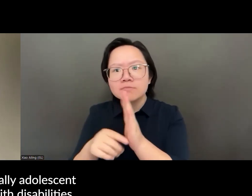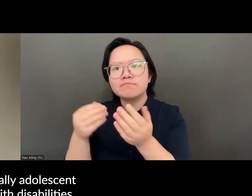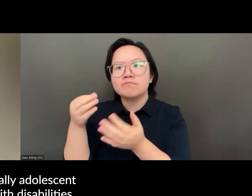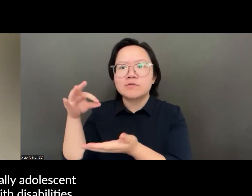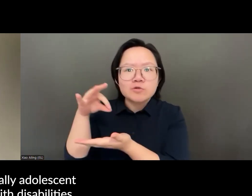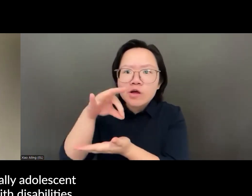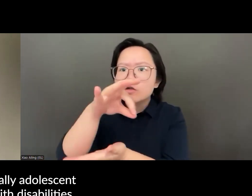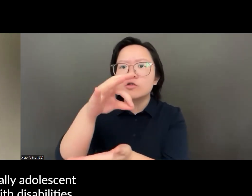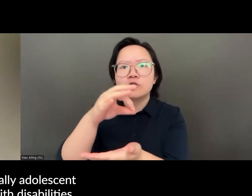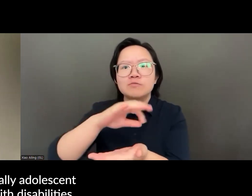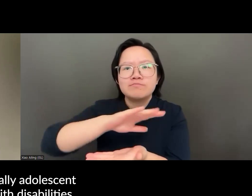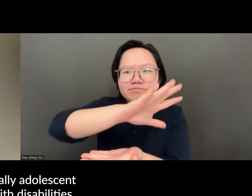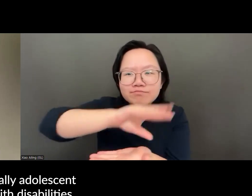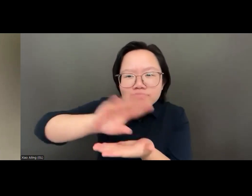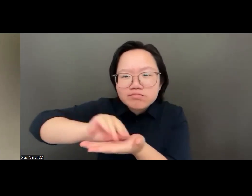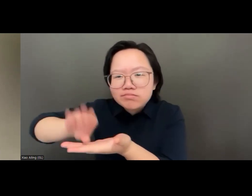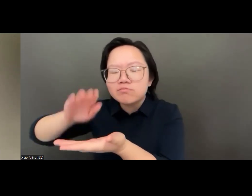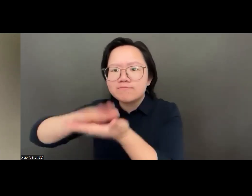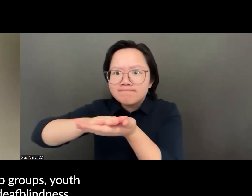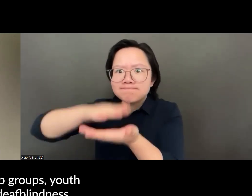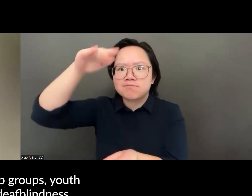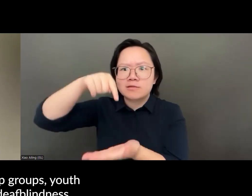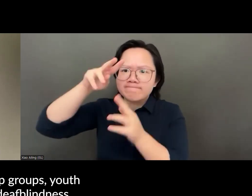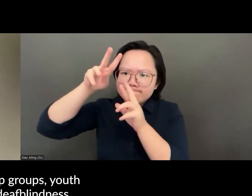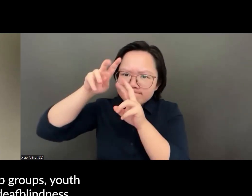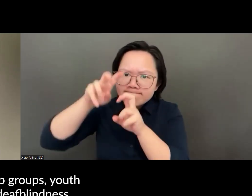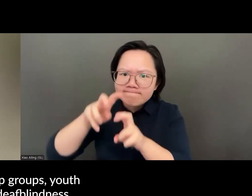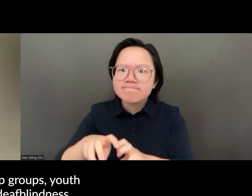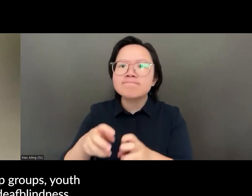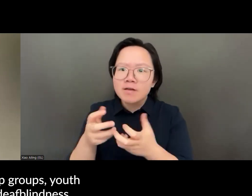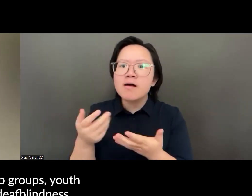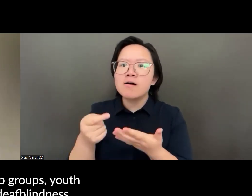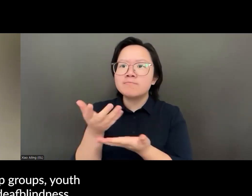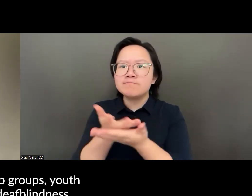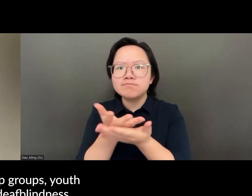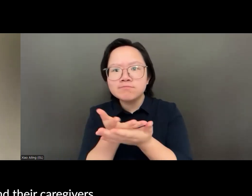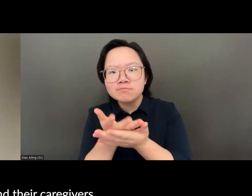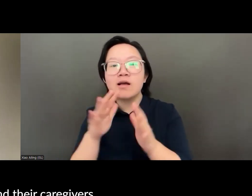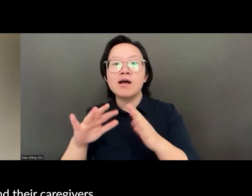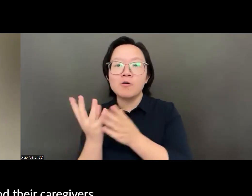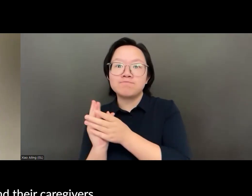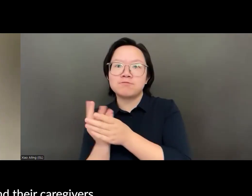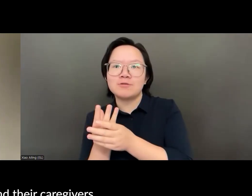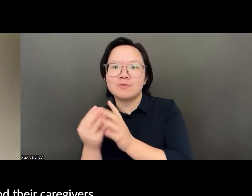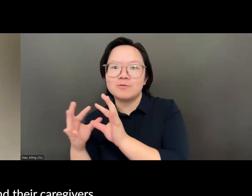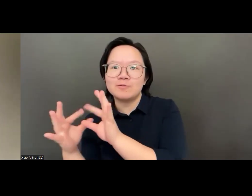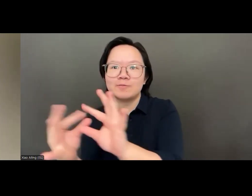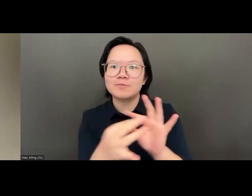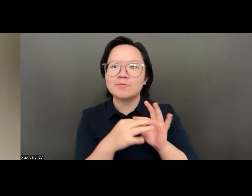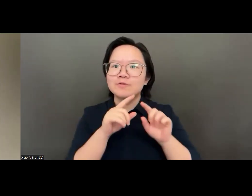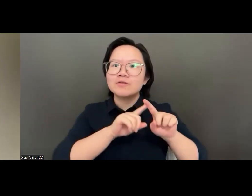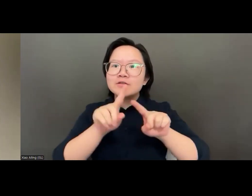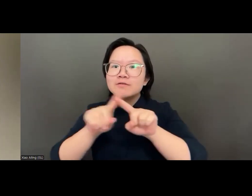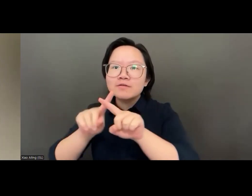adolescent girls with disabilities, self-help groups, youth with deaf blindness, children and their caregivers.